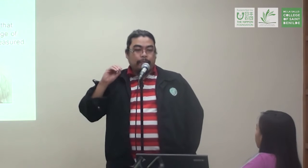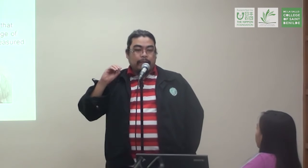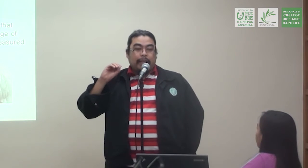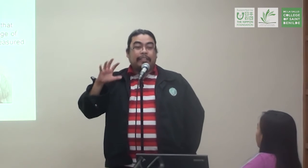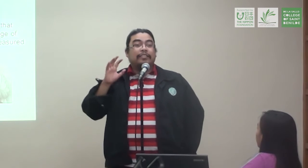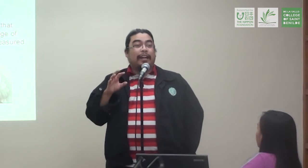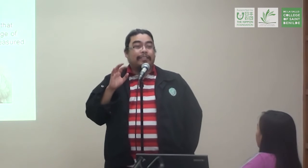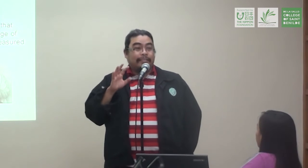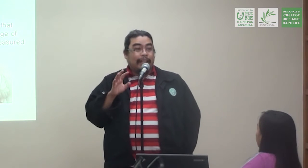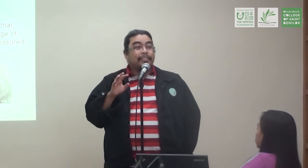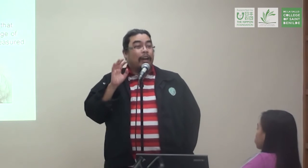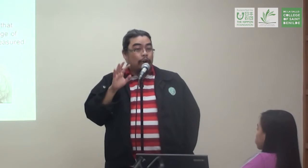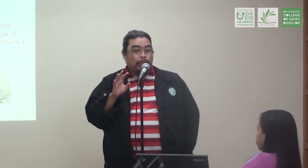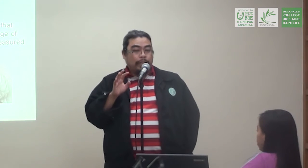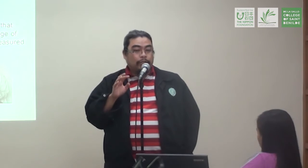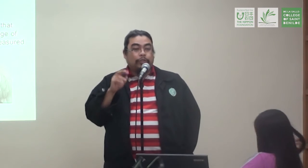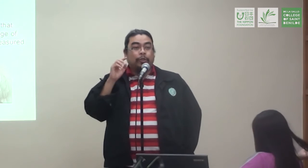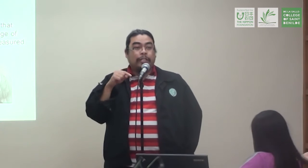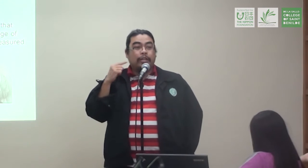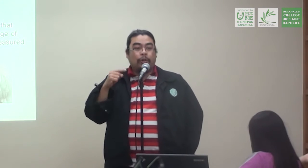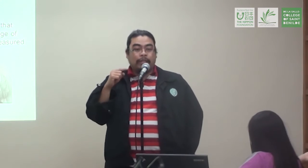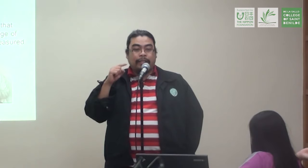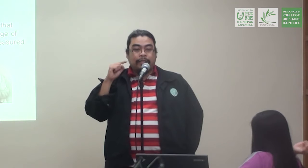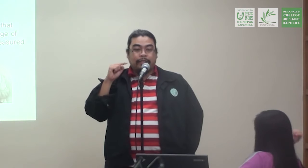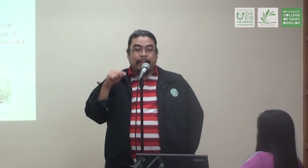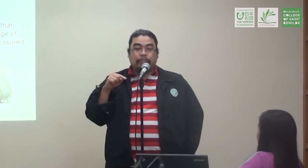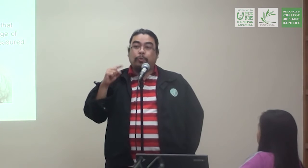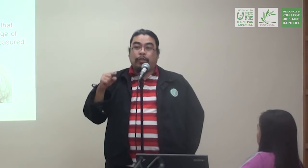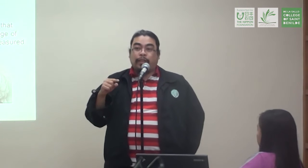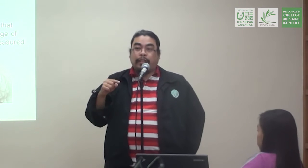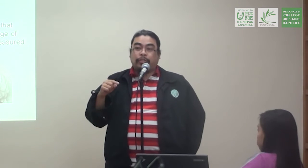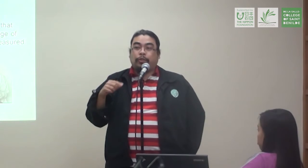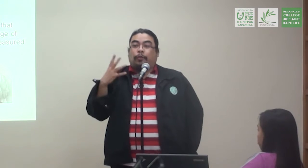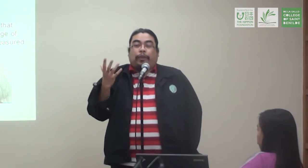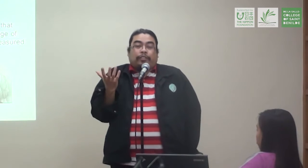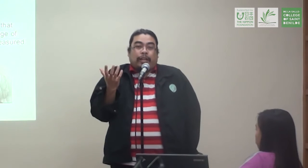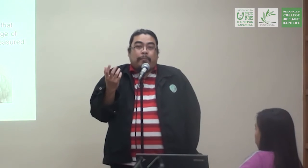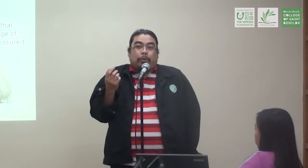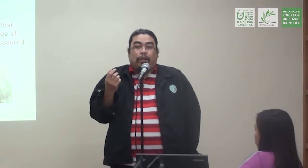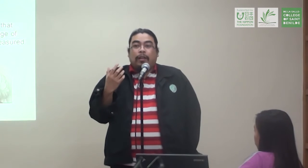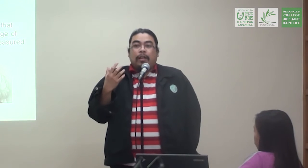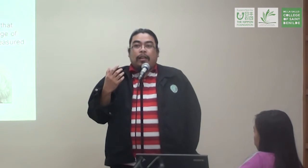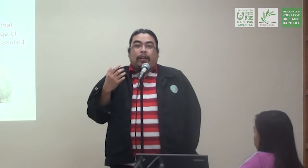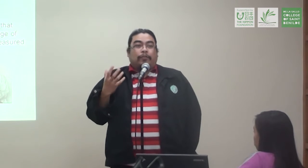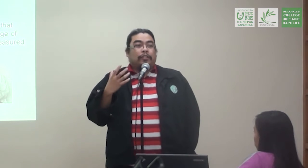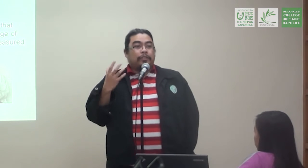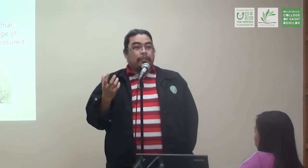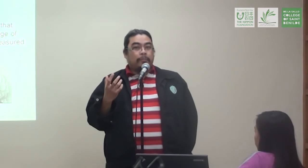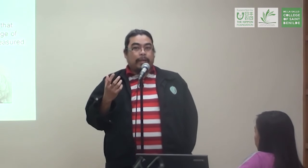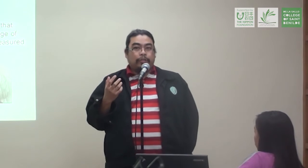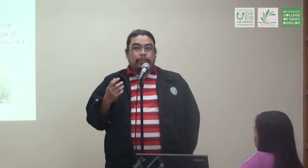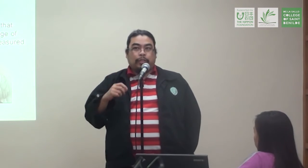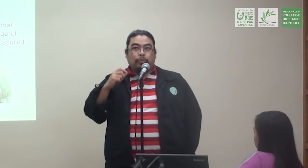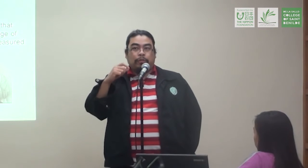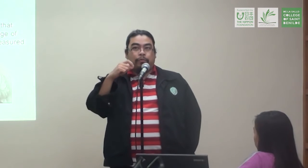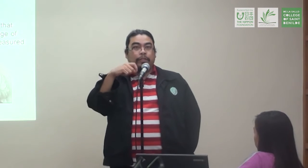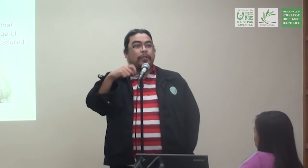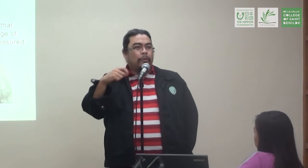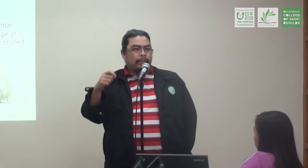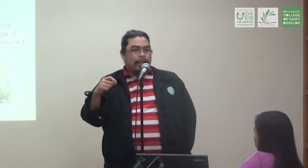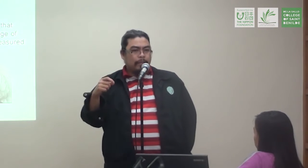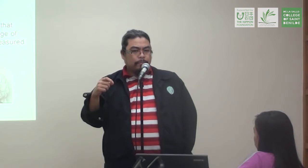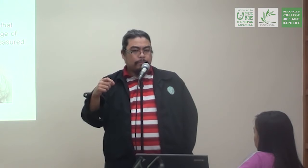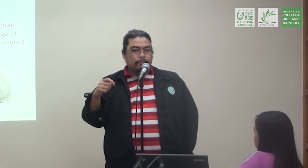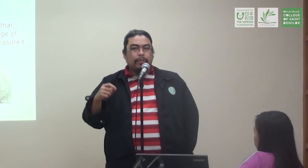itself is not test accommodation. We already call that test modification. Or for example, if there are certain measures that were